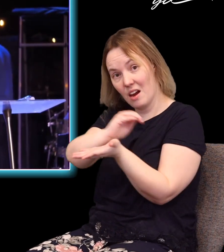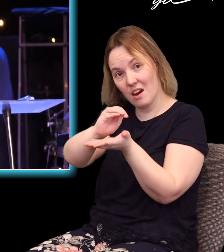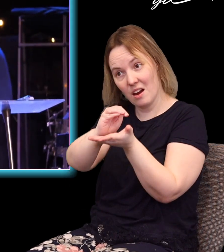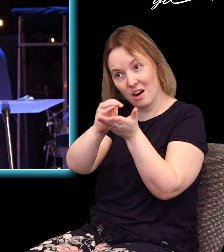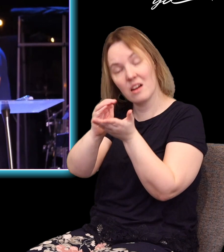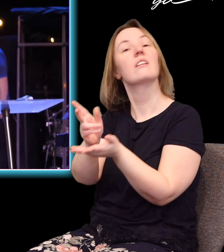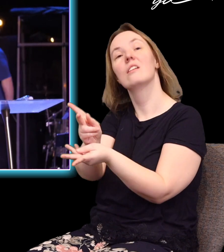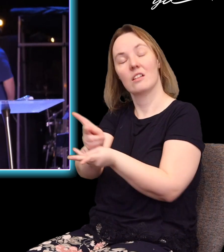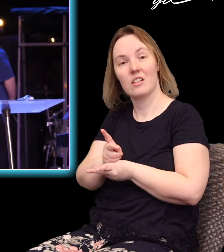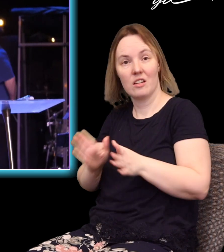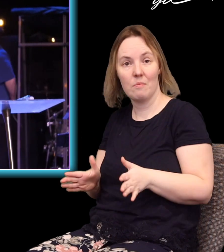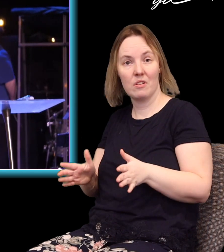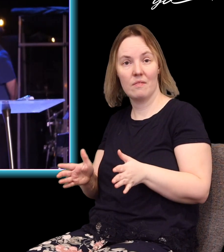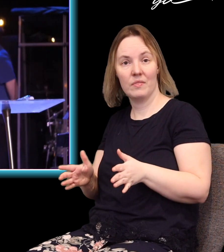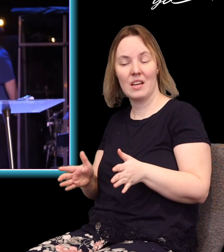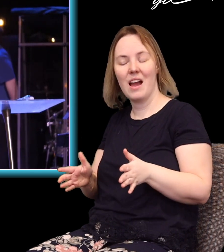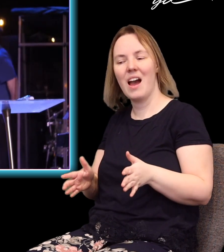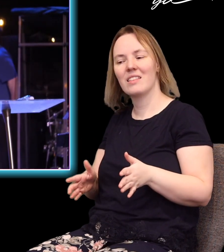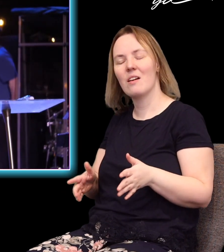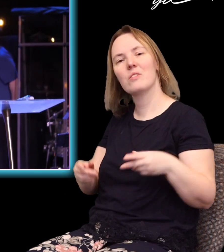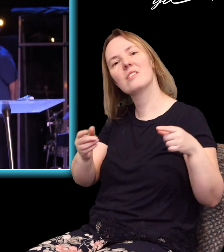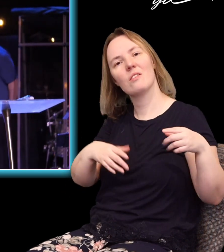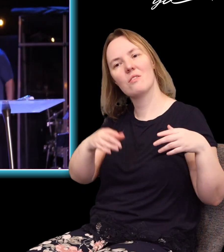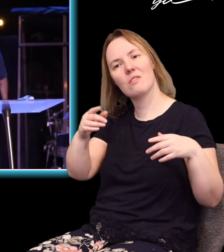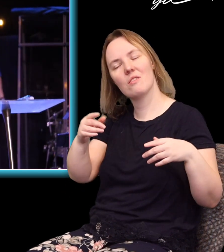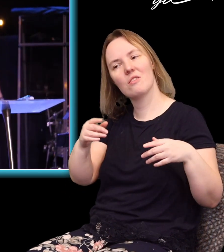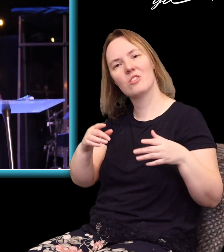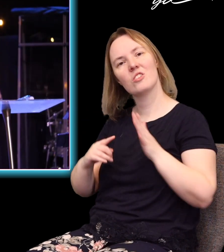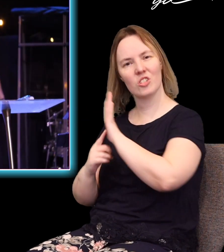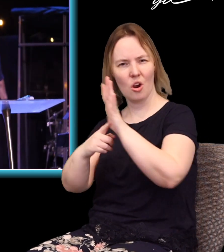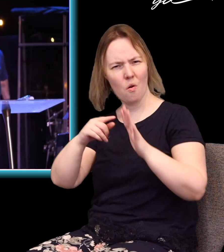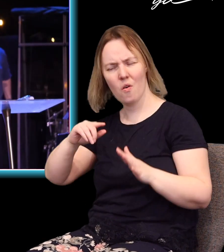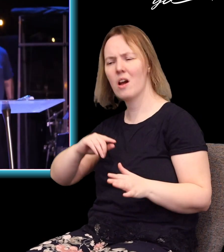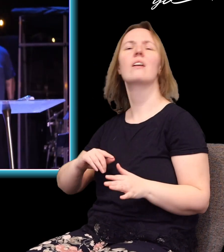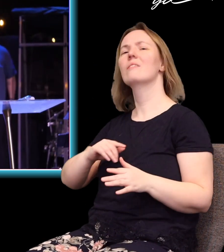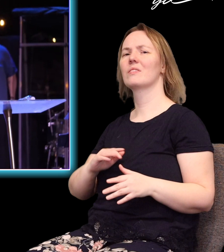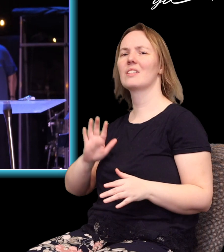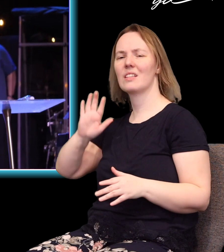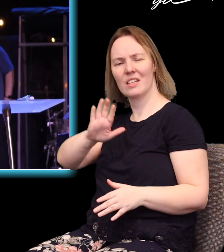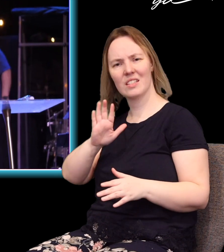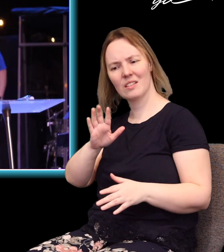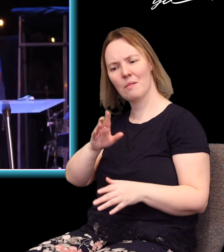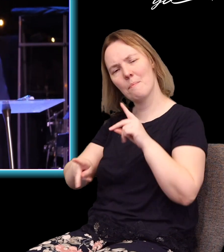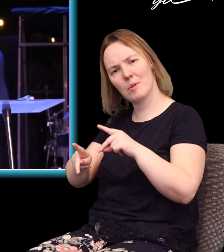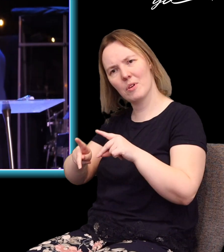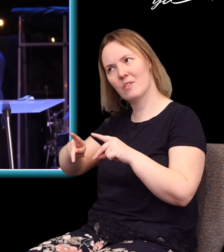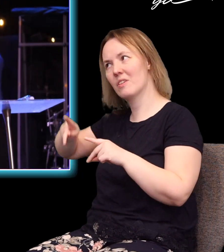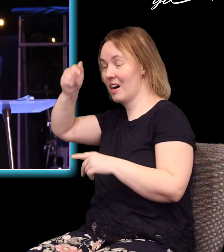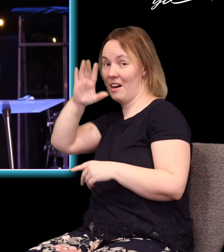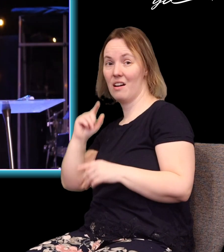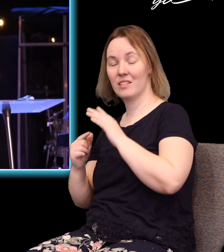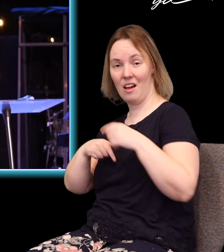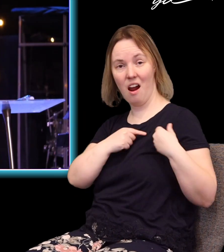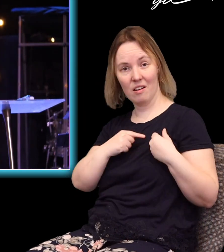what God had in mind for not only leading his people, but to model to his people his own heart. In the Old Testament, you know, many